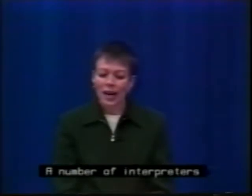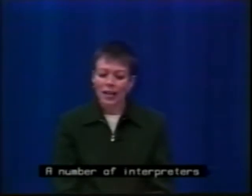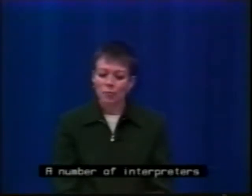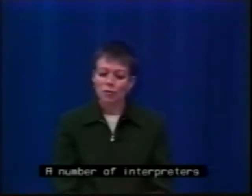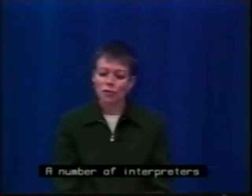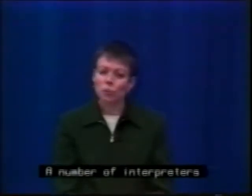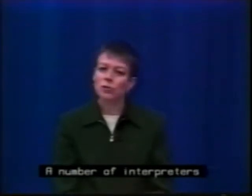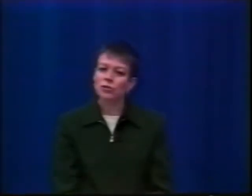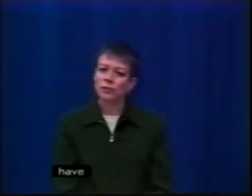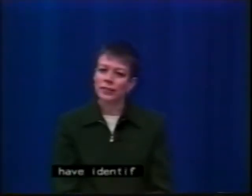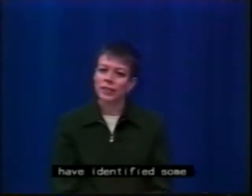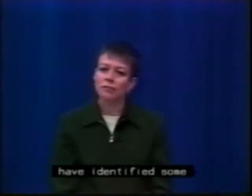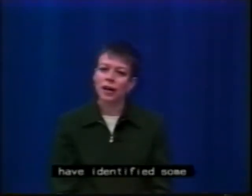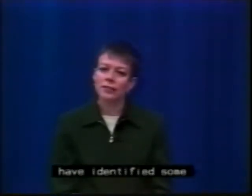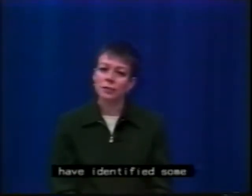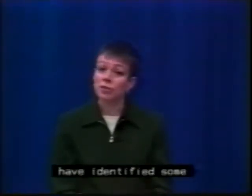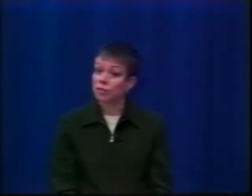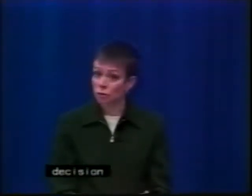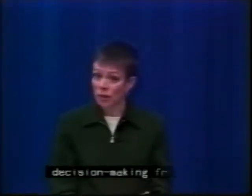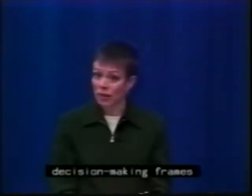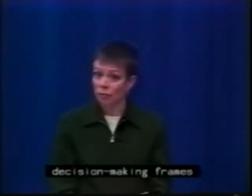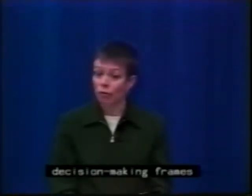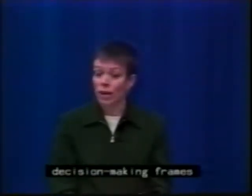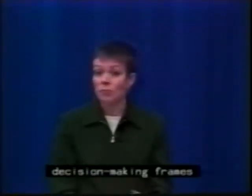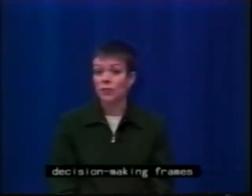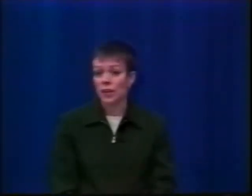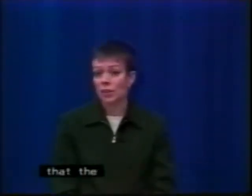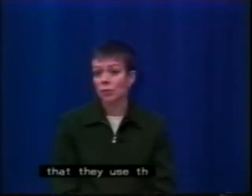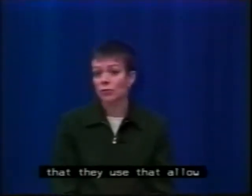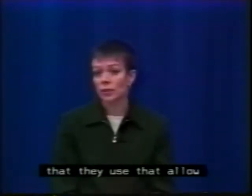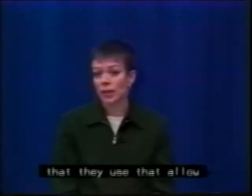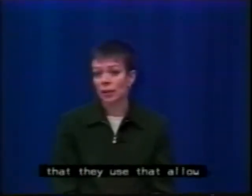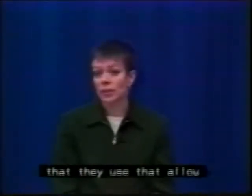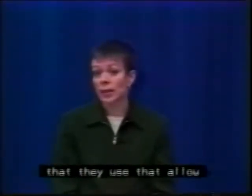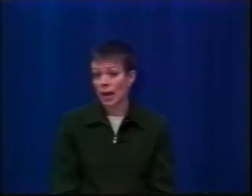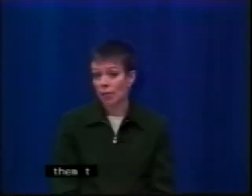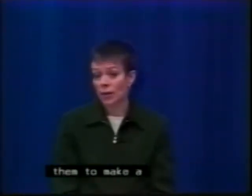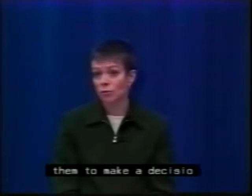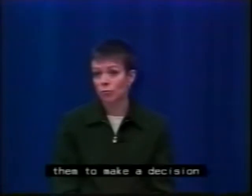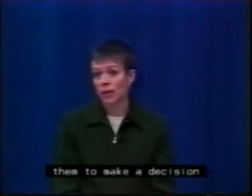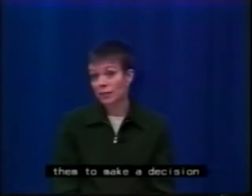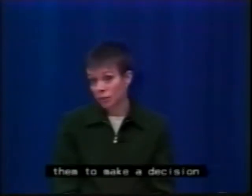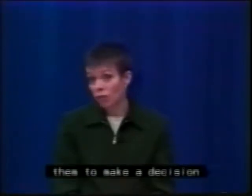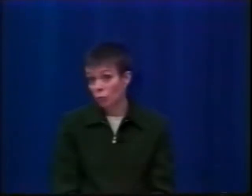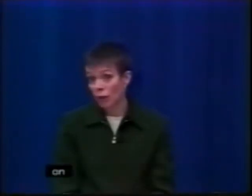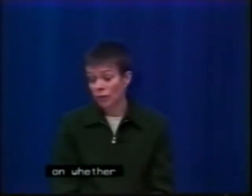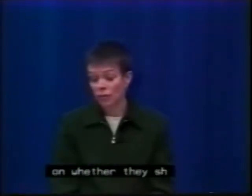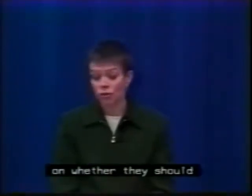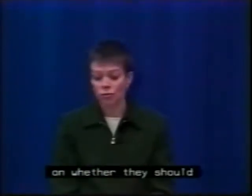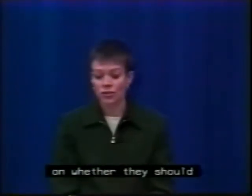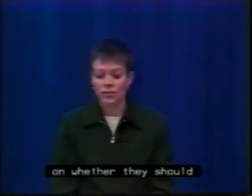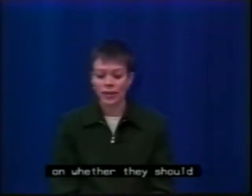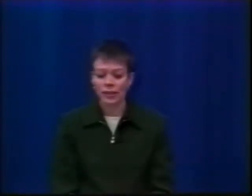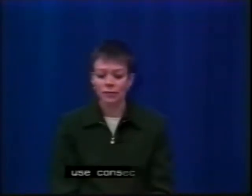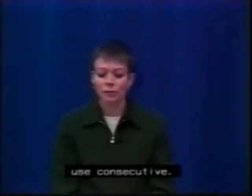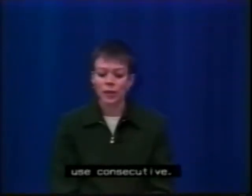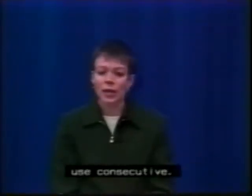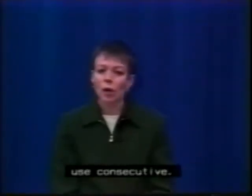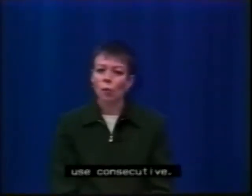A number of interpreters have identified some decision-making frames that they use that allow them to make a decision whether they should use consecutive. One